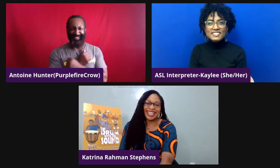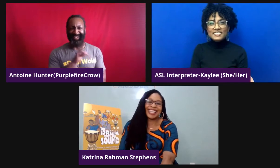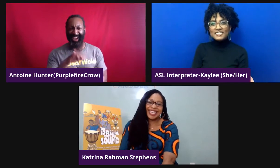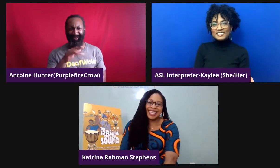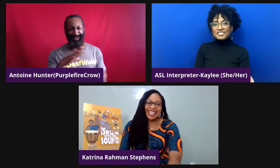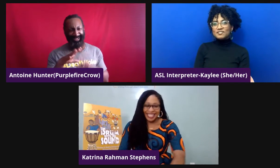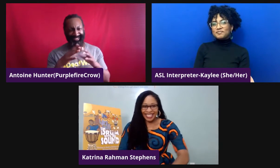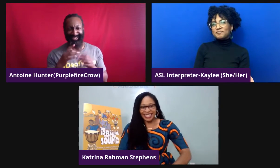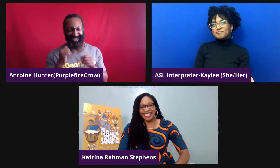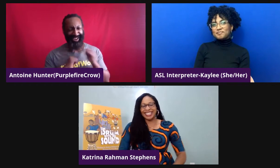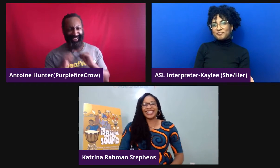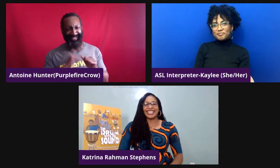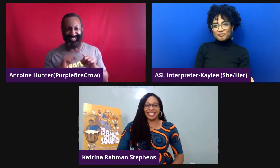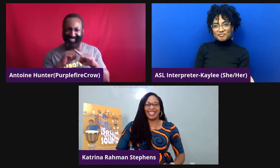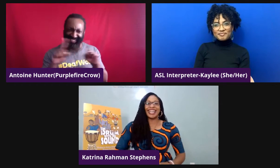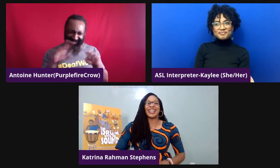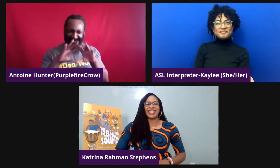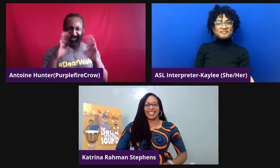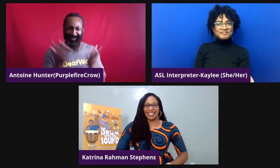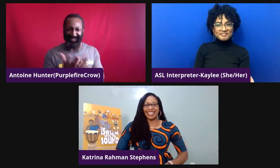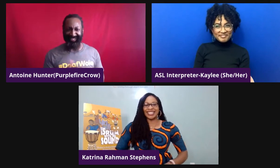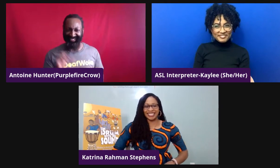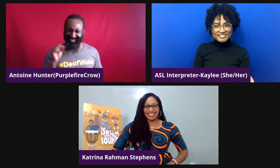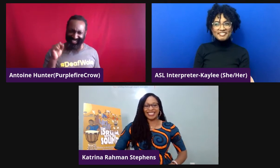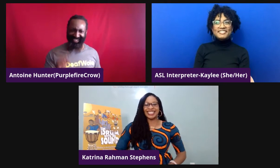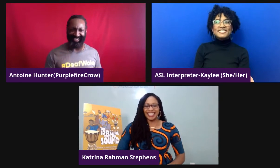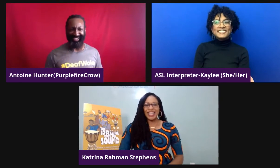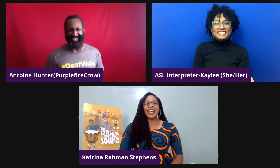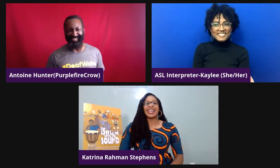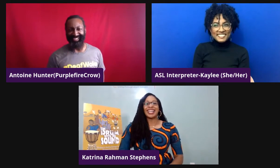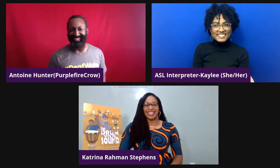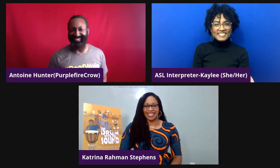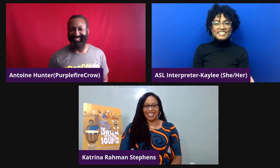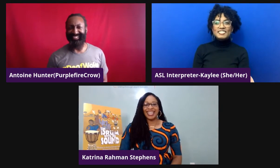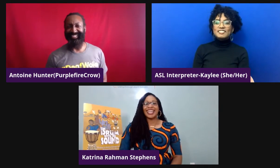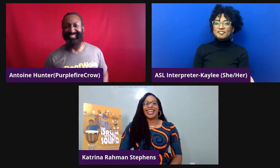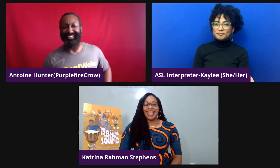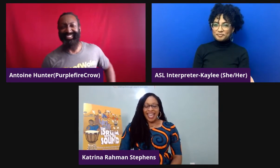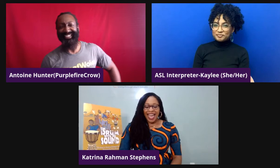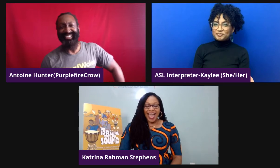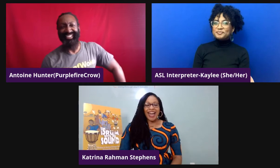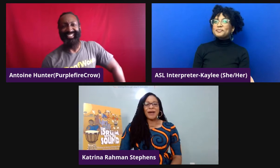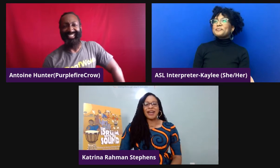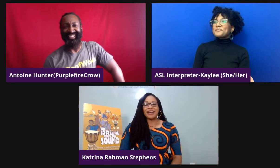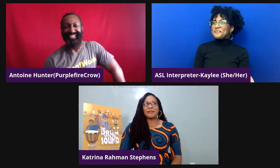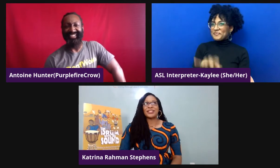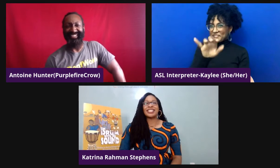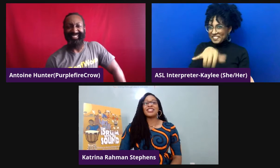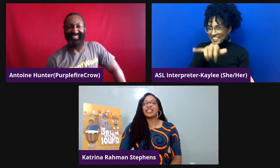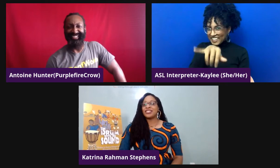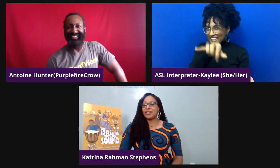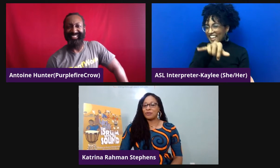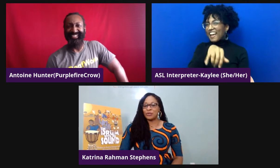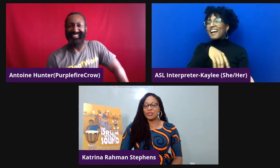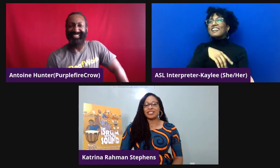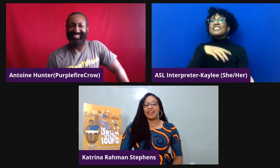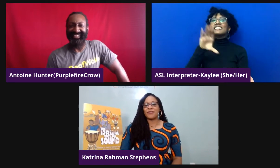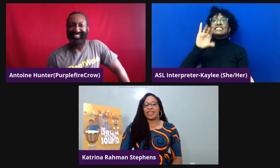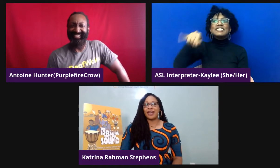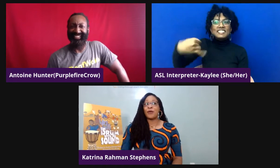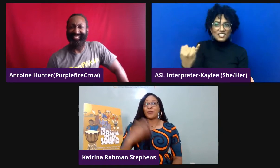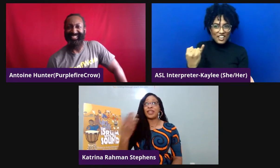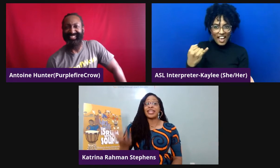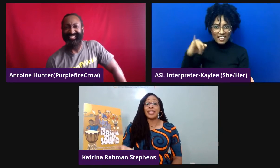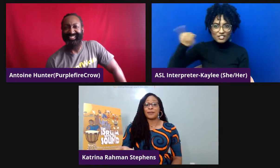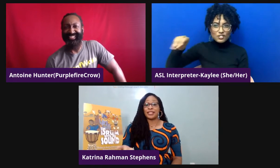Yeah. Yeah. I love that show. Yeah, Different Worlds. Yeah. CJ Jones was